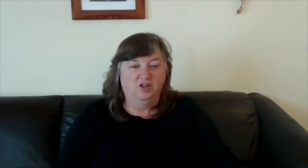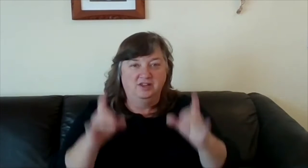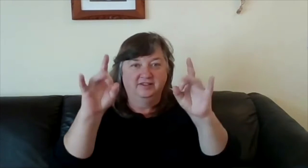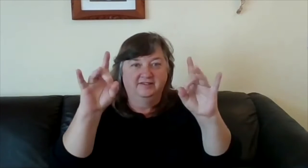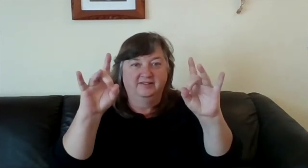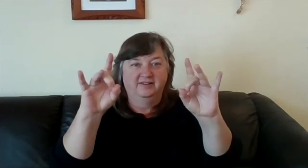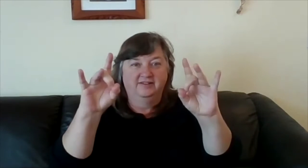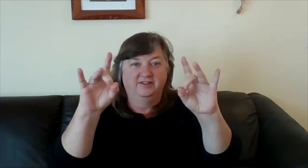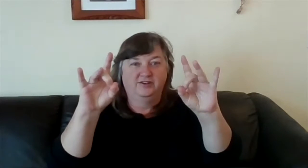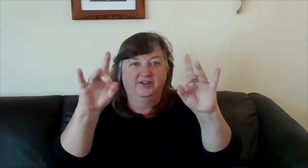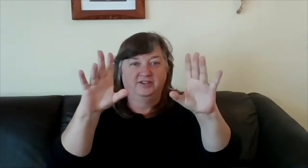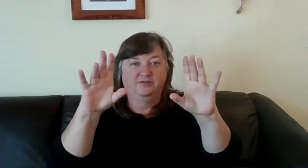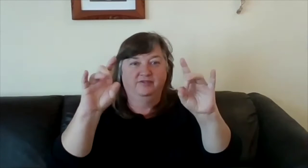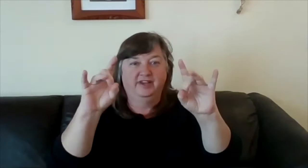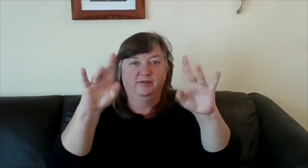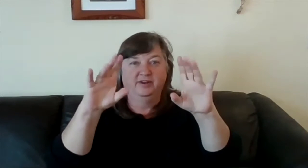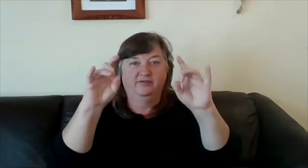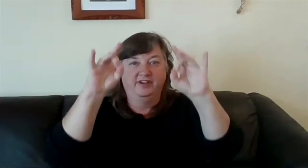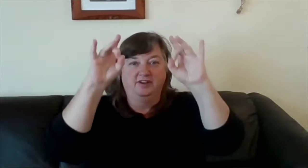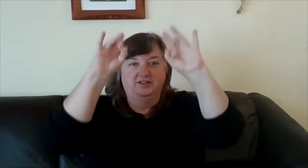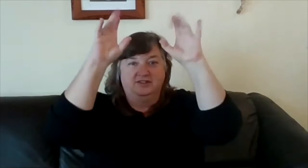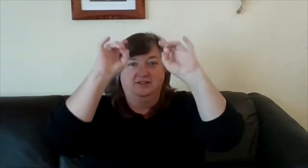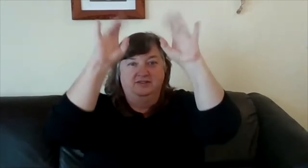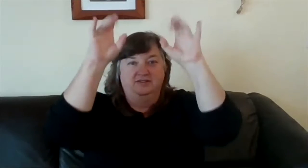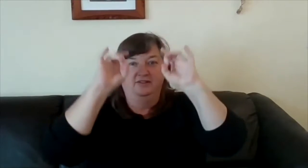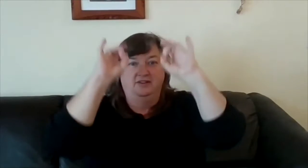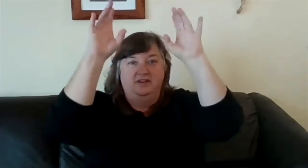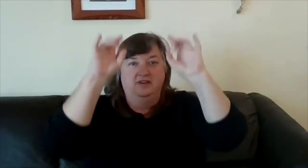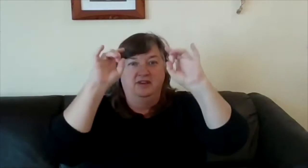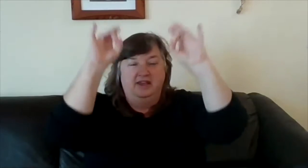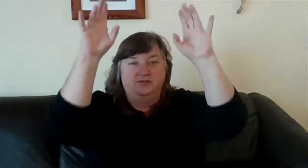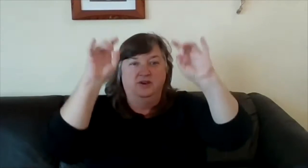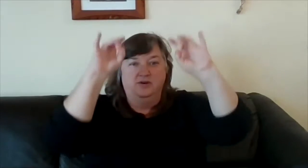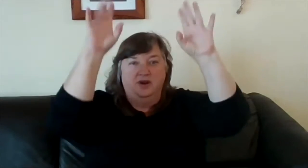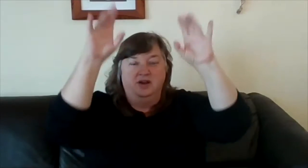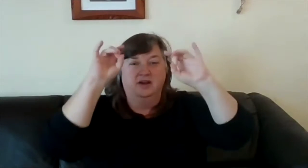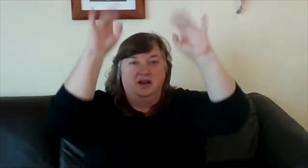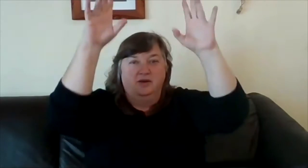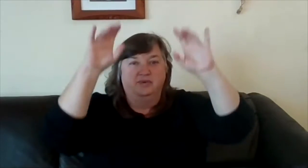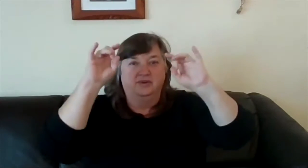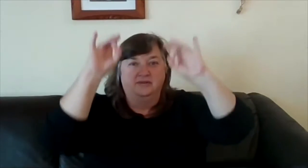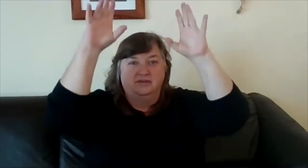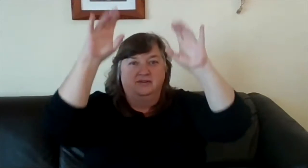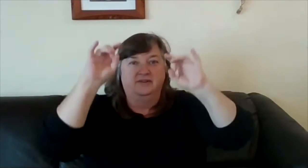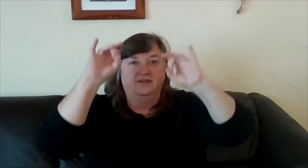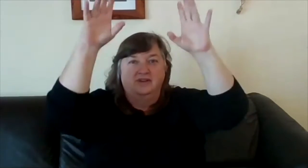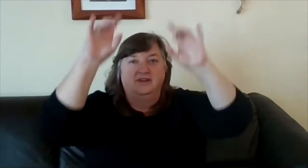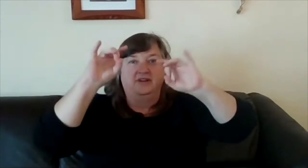Volleyball, you're going to flick your middle fingers as you go up,